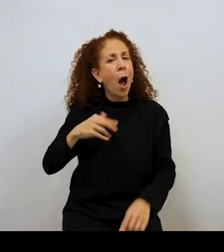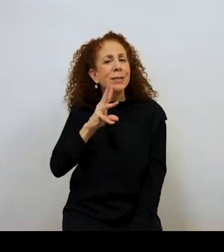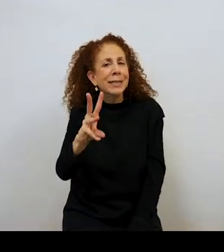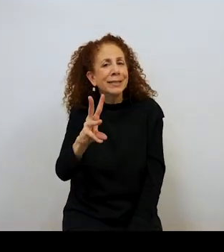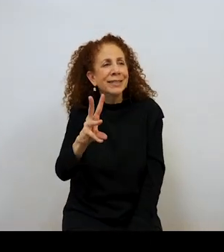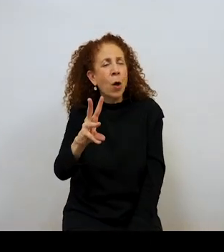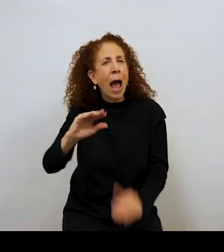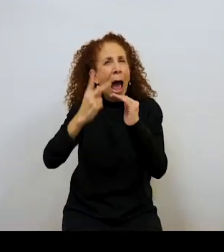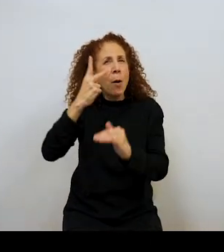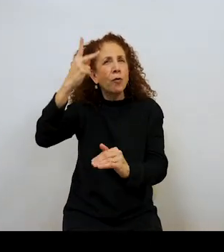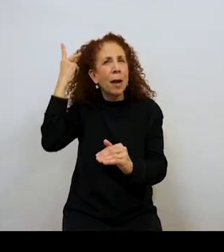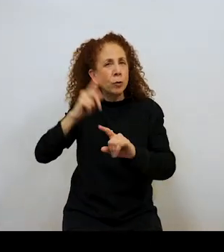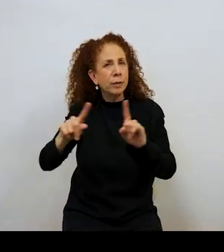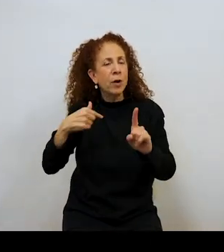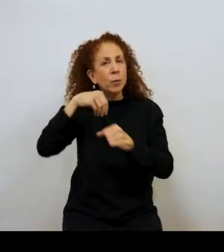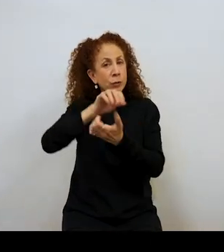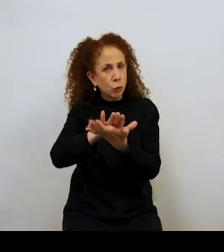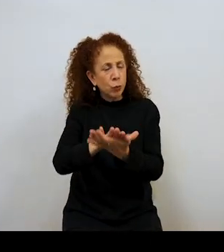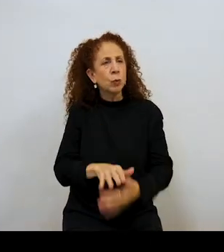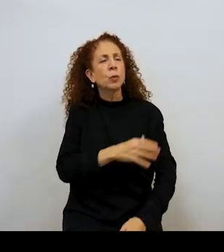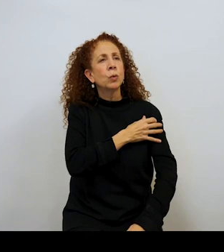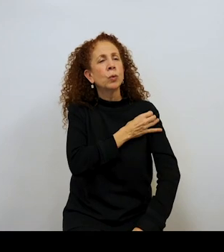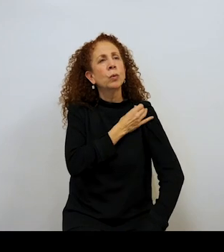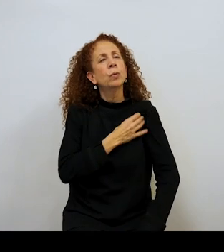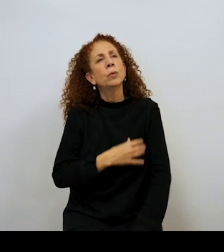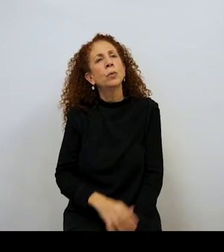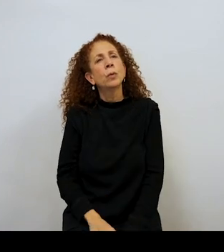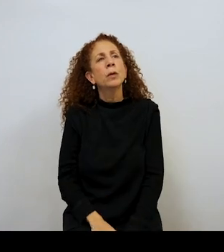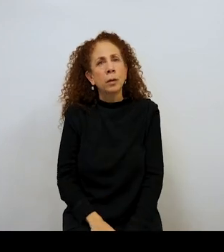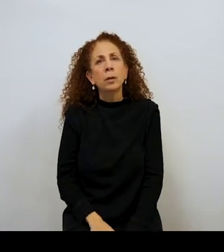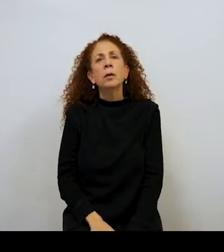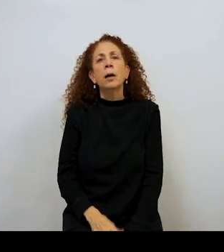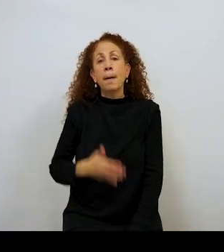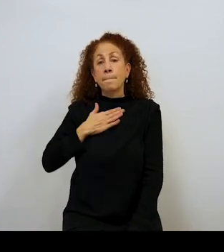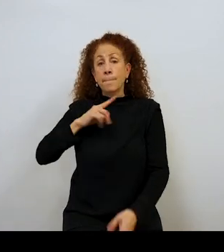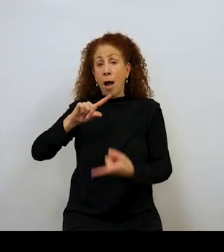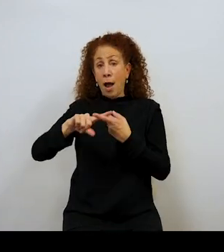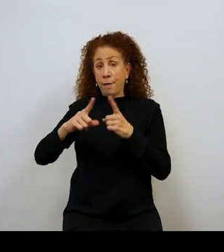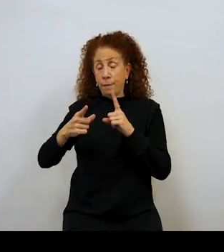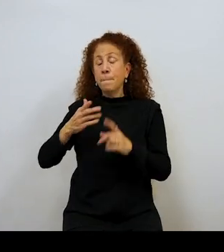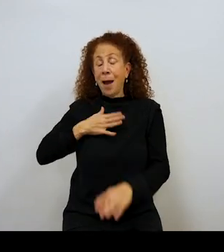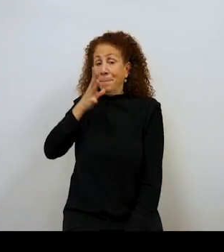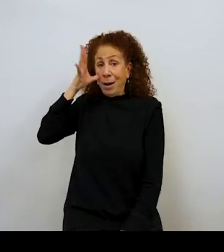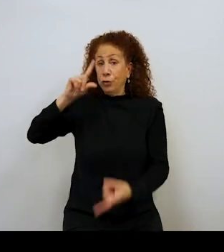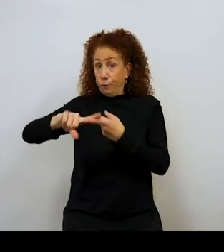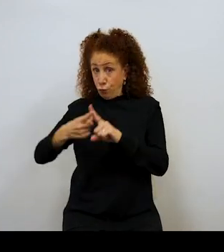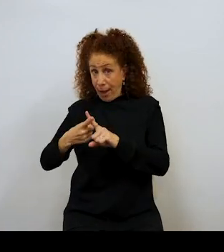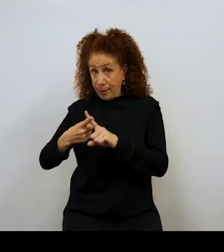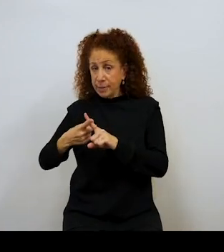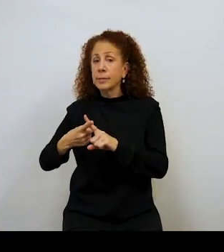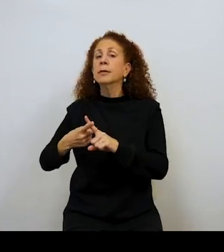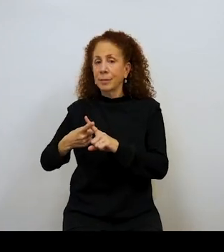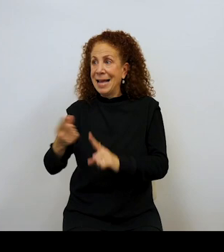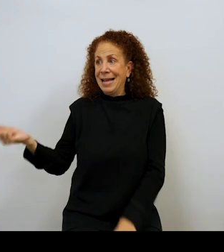way I remember it was I was in school, and a close friend of my parents who had sons at the same school mm-hmm. came to